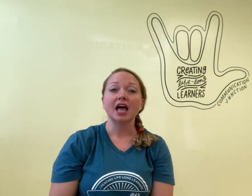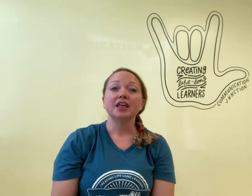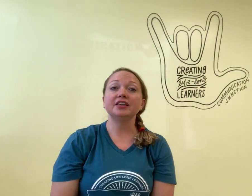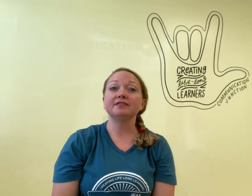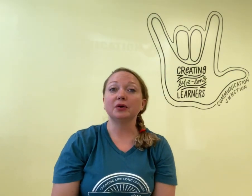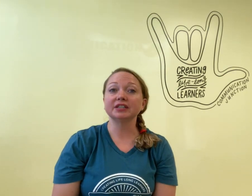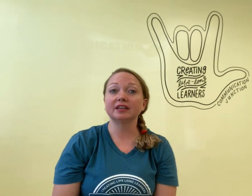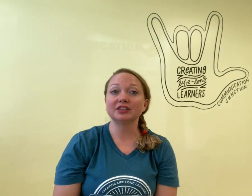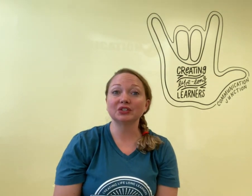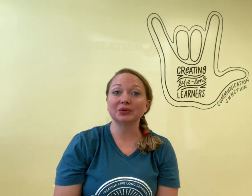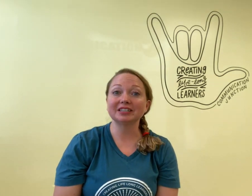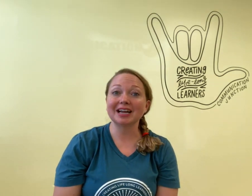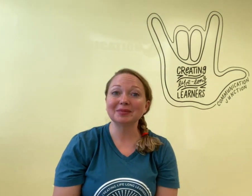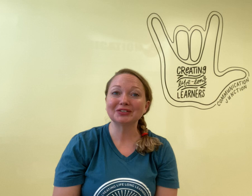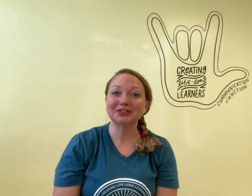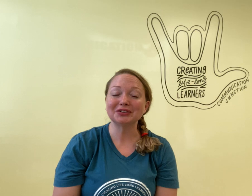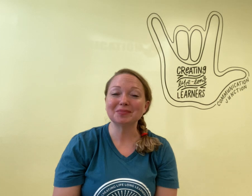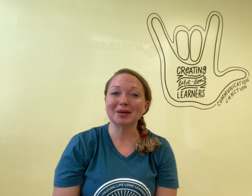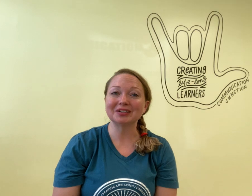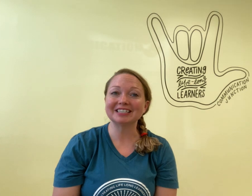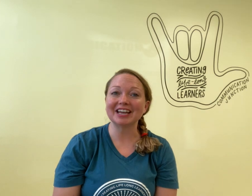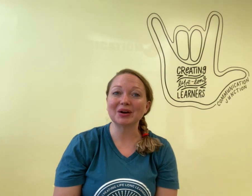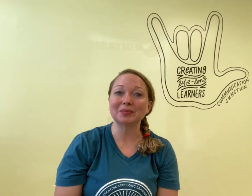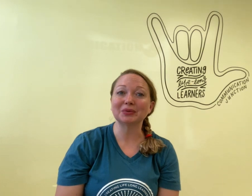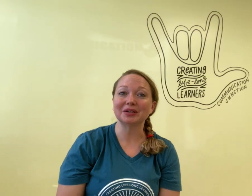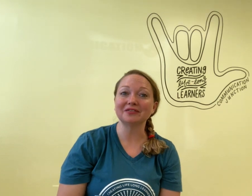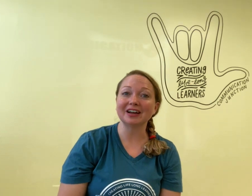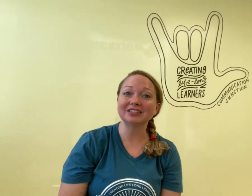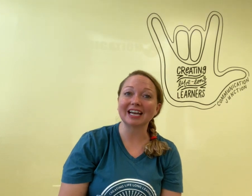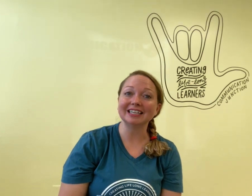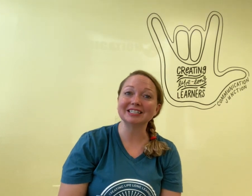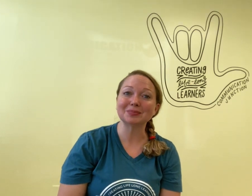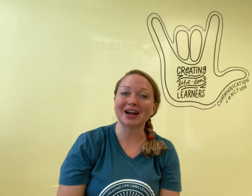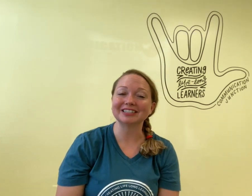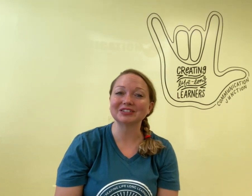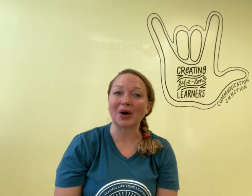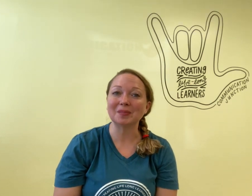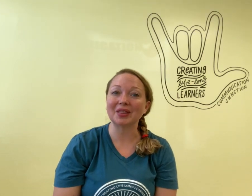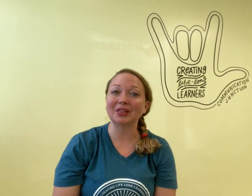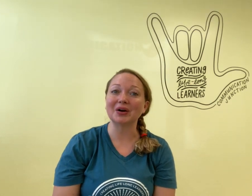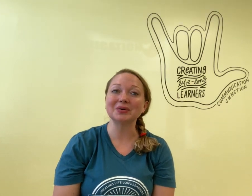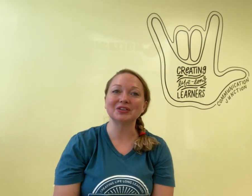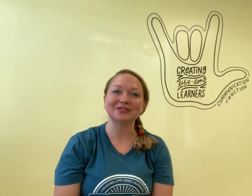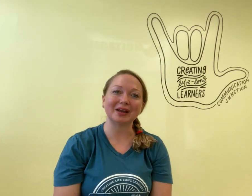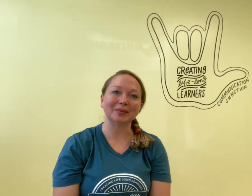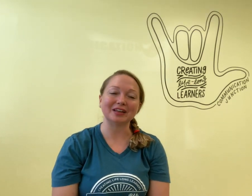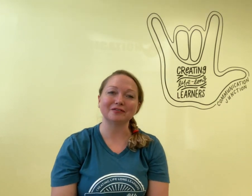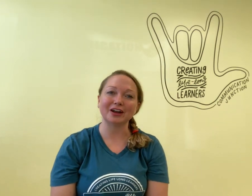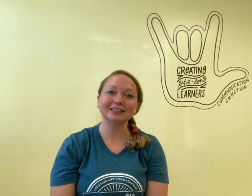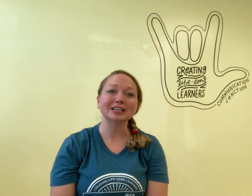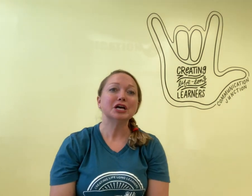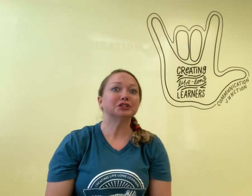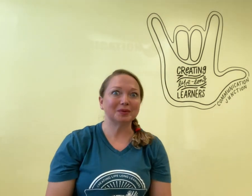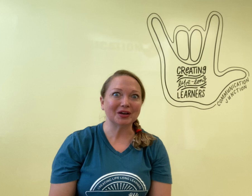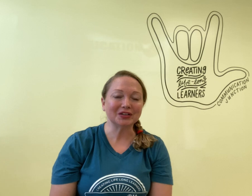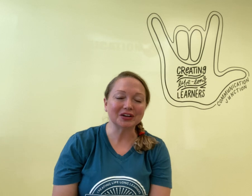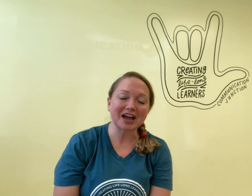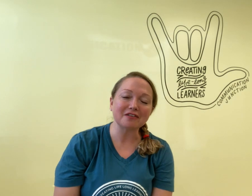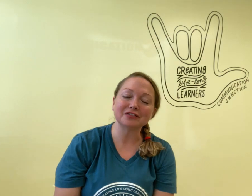the focus of this story time is for you to be able to take home 3 to 5 signs to practice all month long with your family and friends. So be on the lookout for some